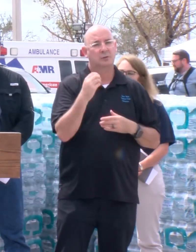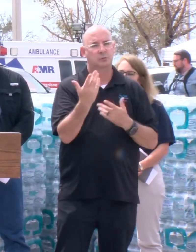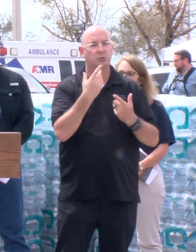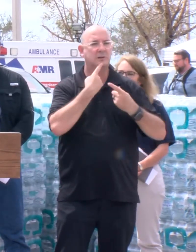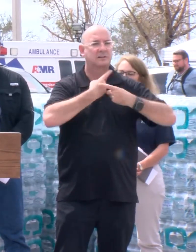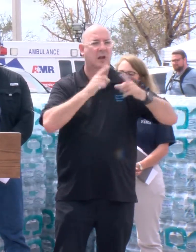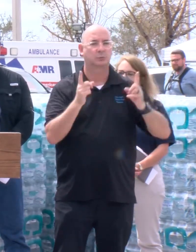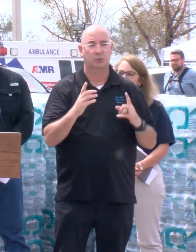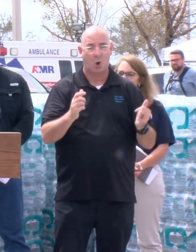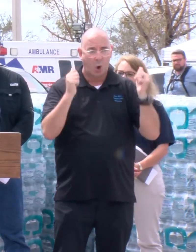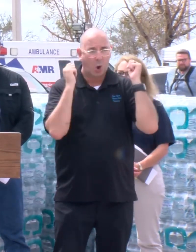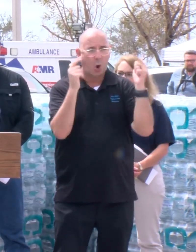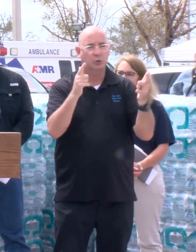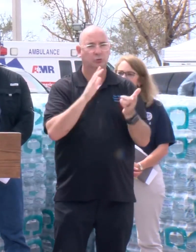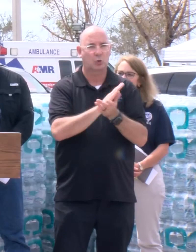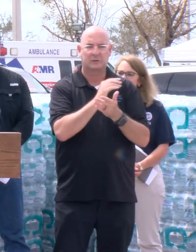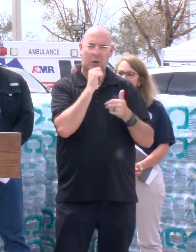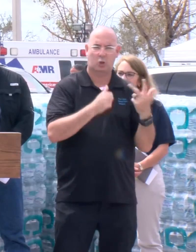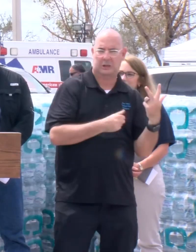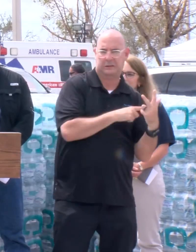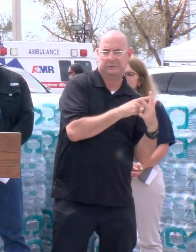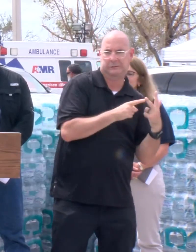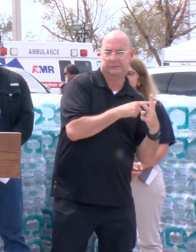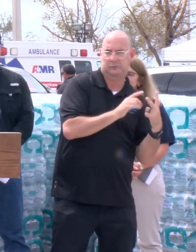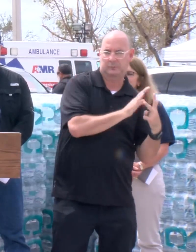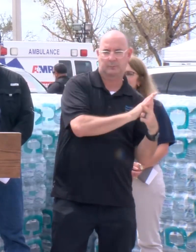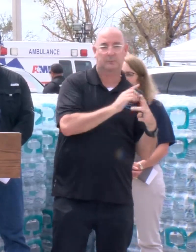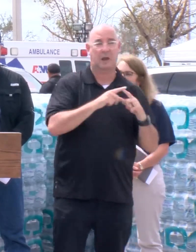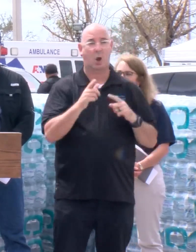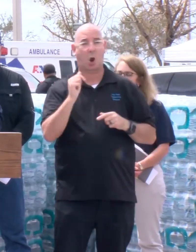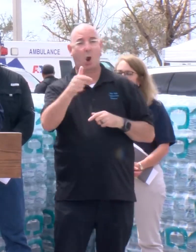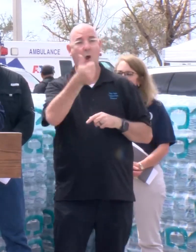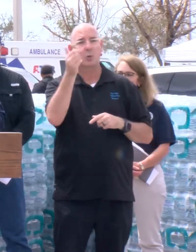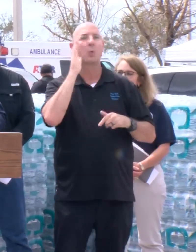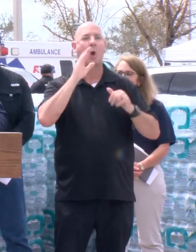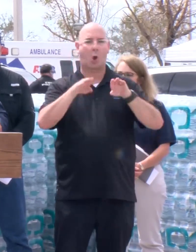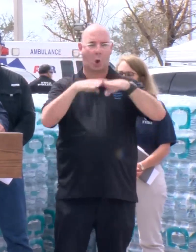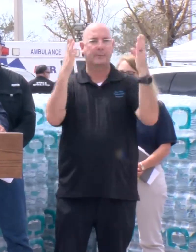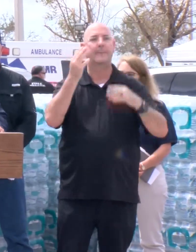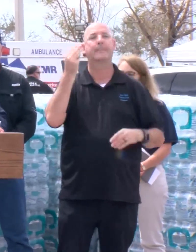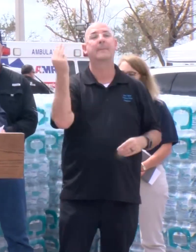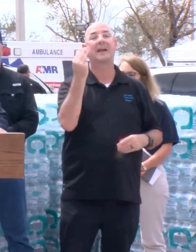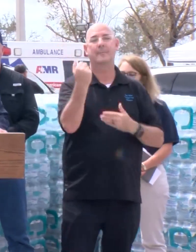county will be open Monday morning. And so that's a great bounce back.